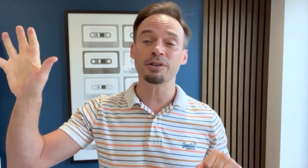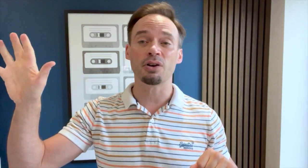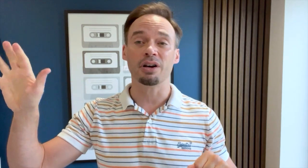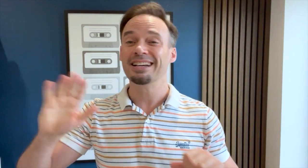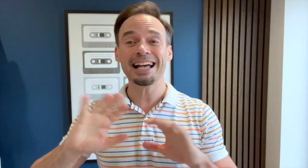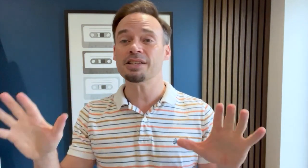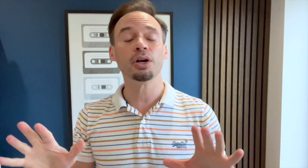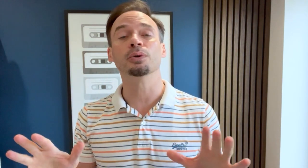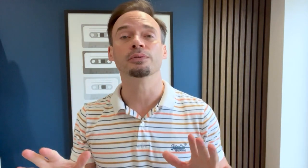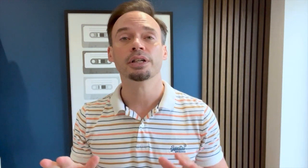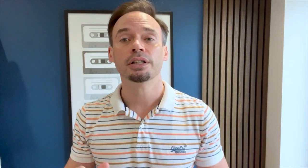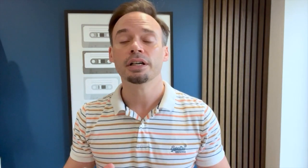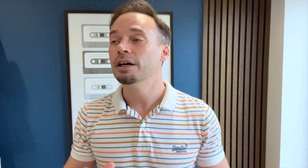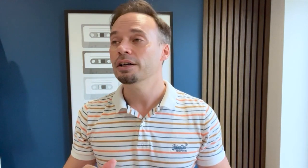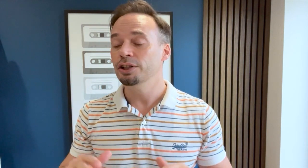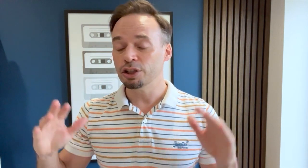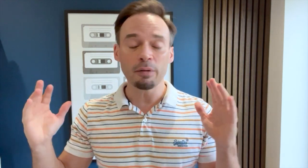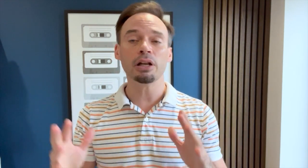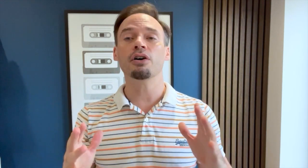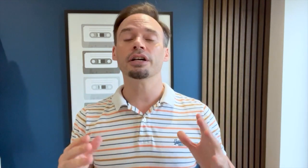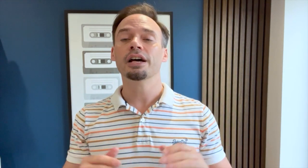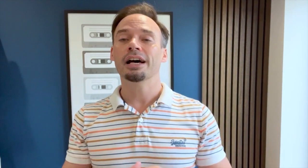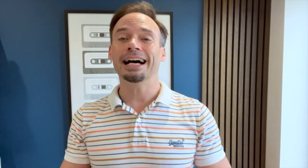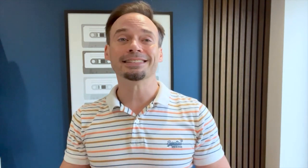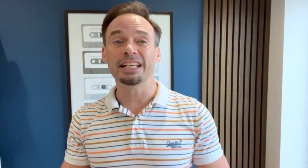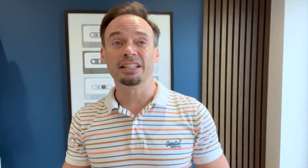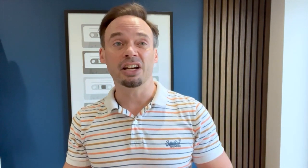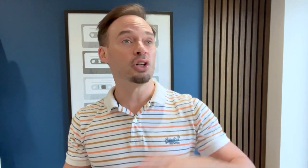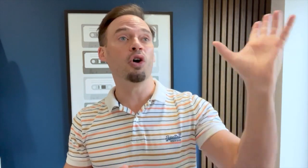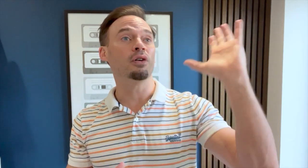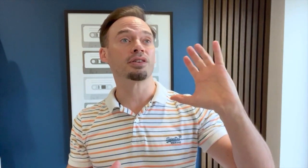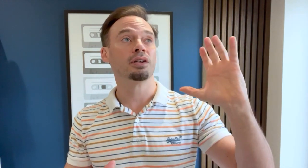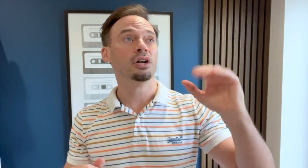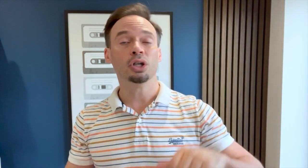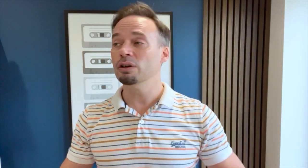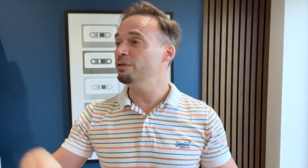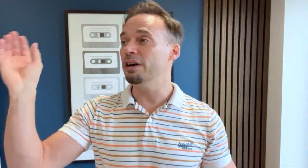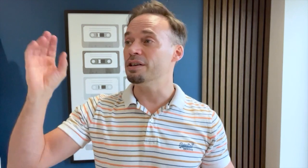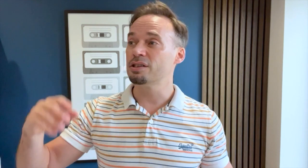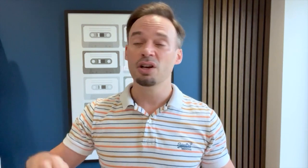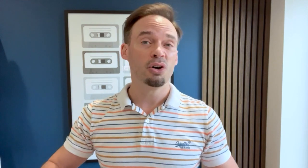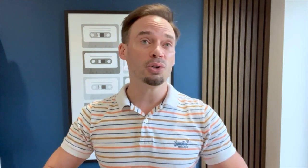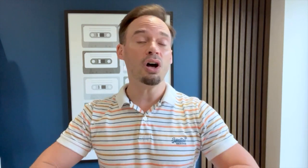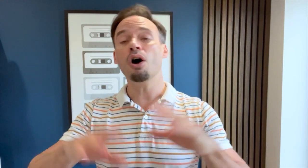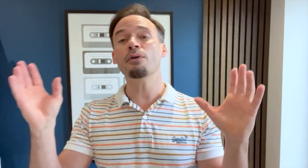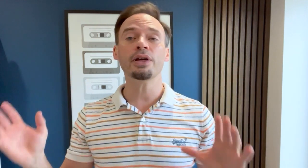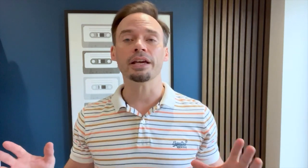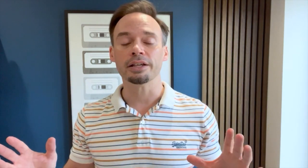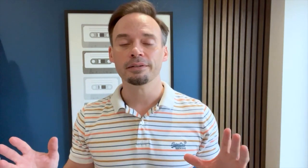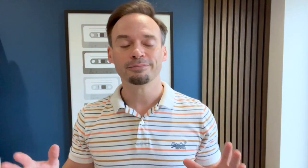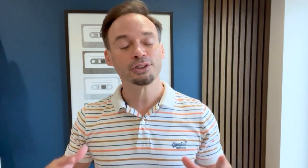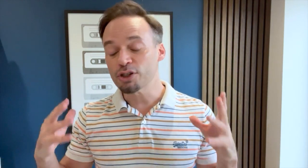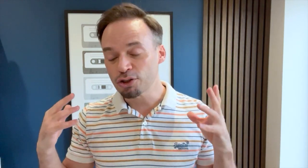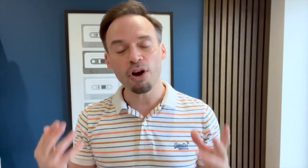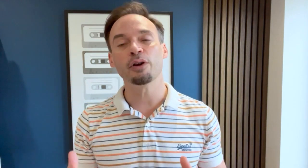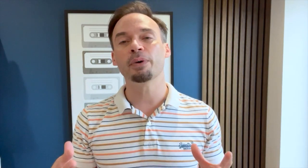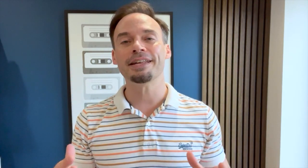song that's cool you can come along and sing a chorus or a verse or the whole thing just try your best